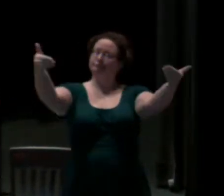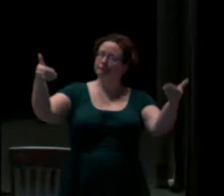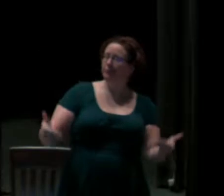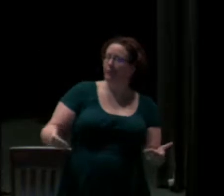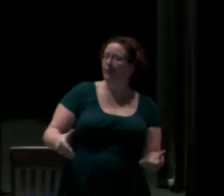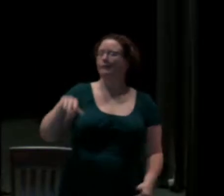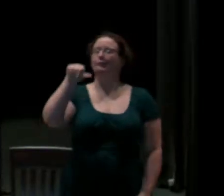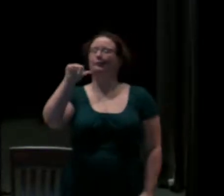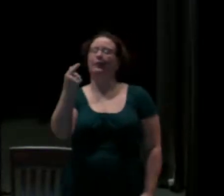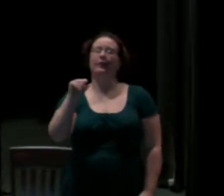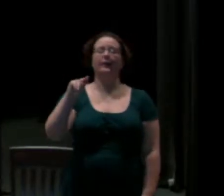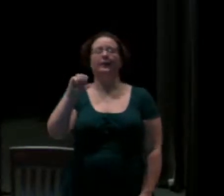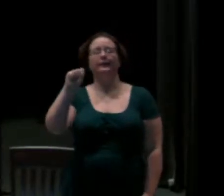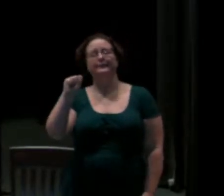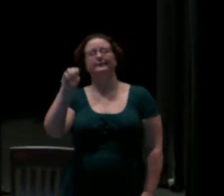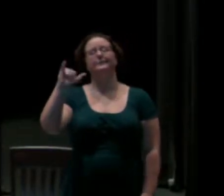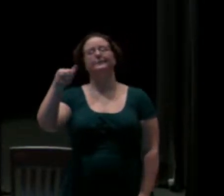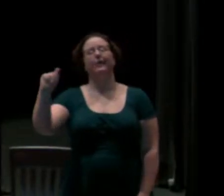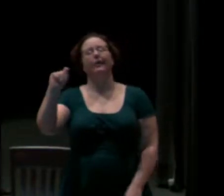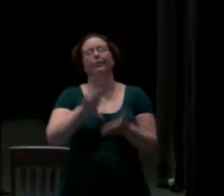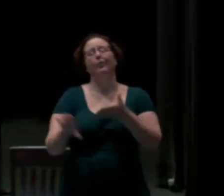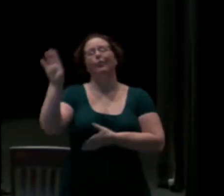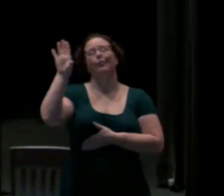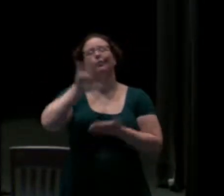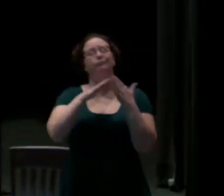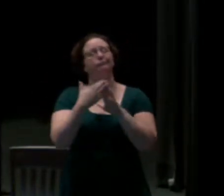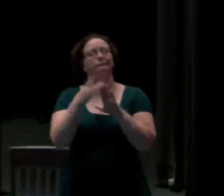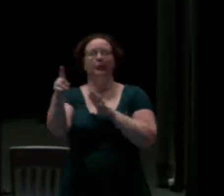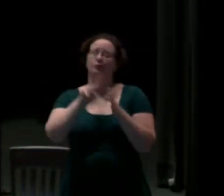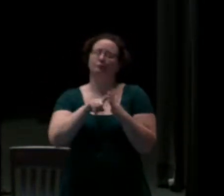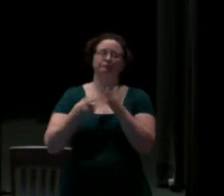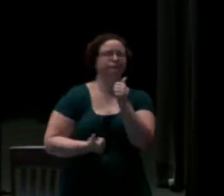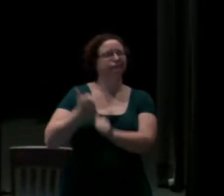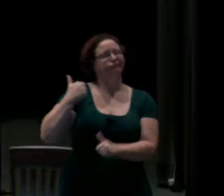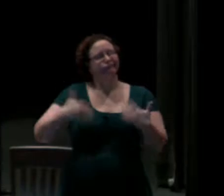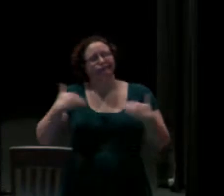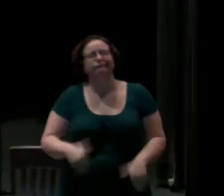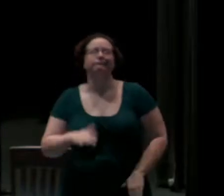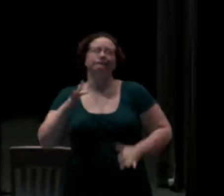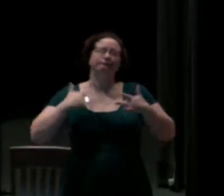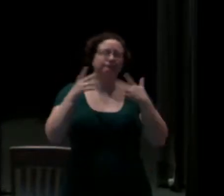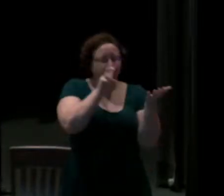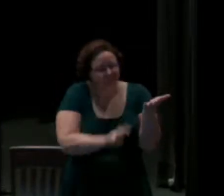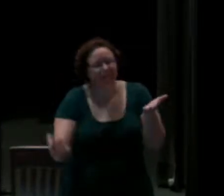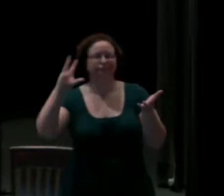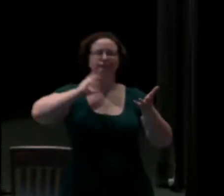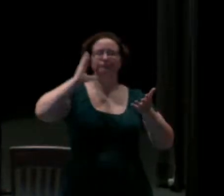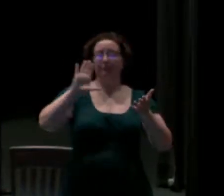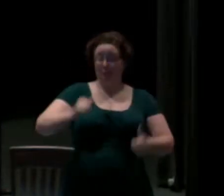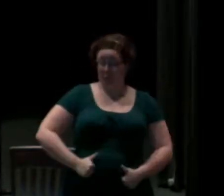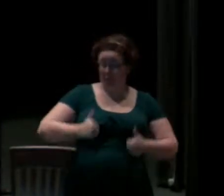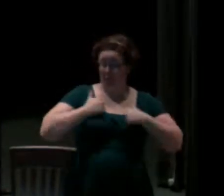to Agnes Scott College's community as you begin the most exciting journey of your life. Today you join the Scotty Sisterhood